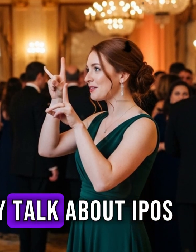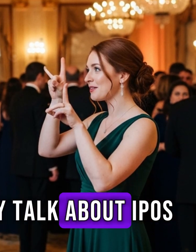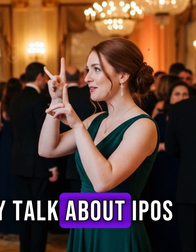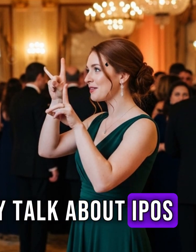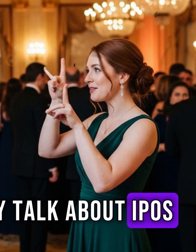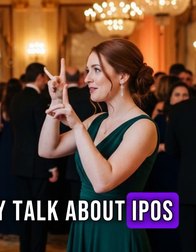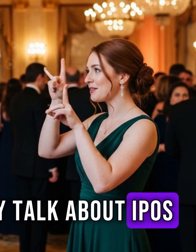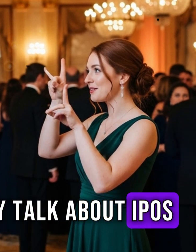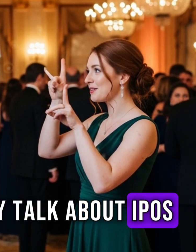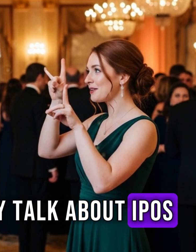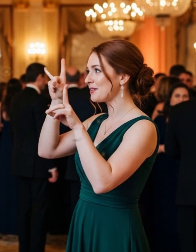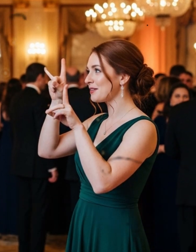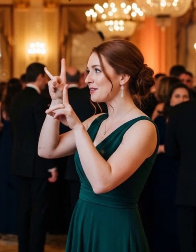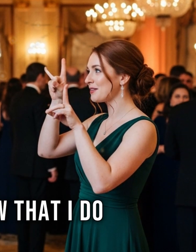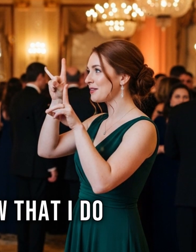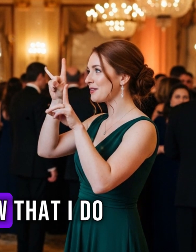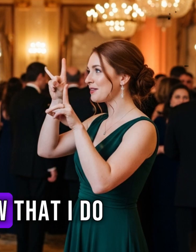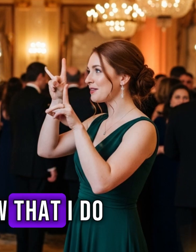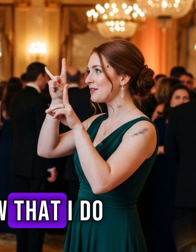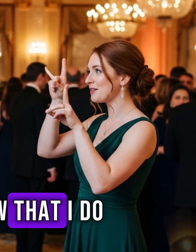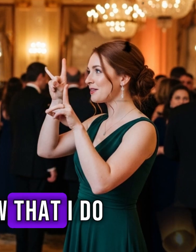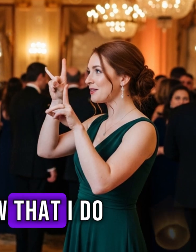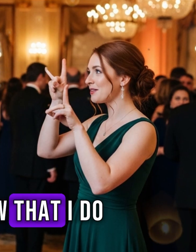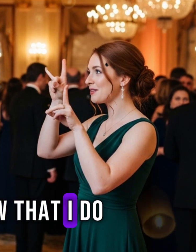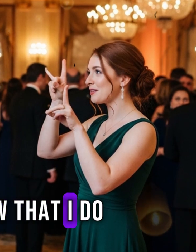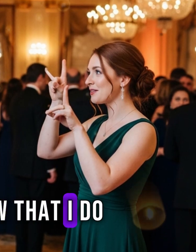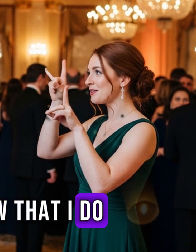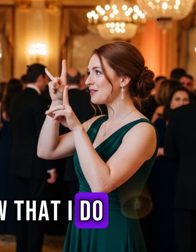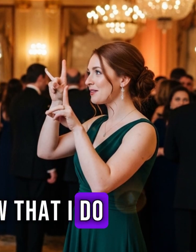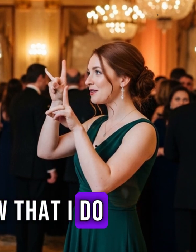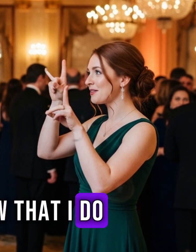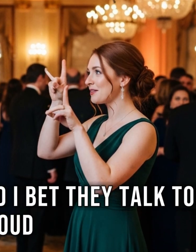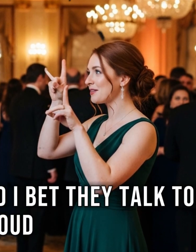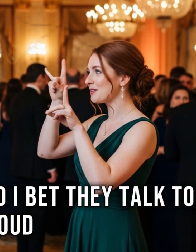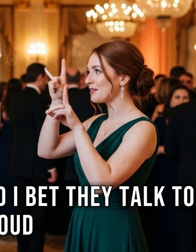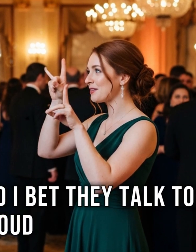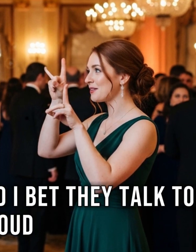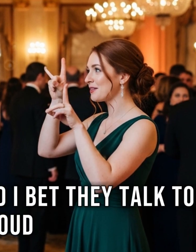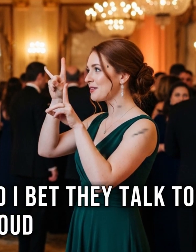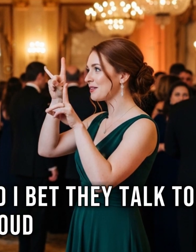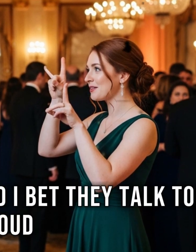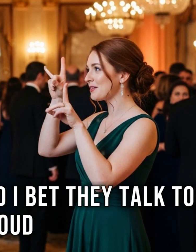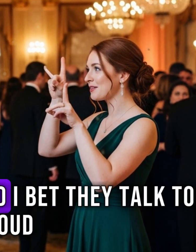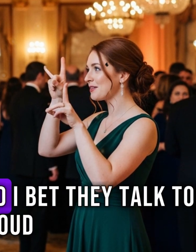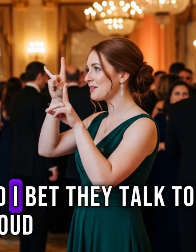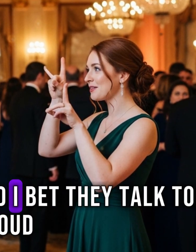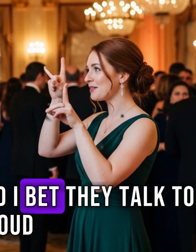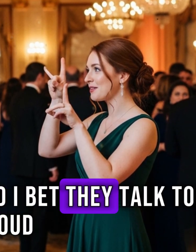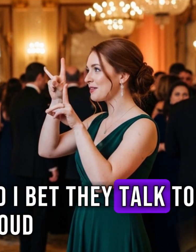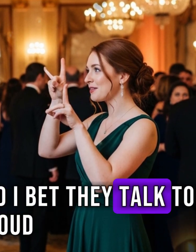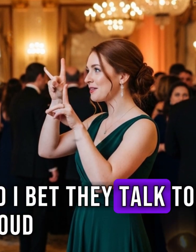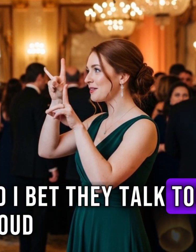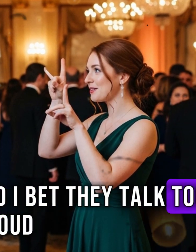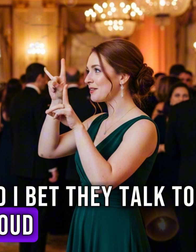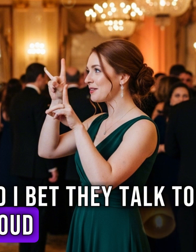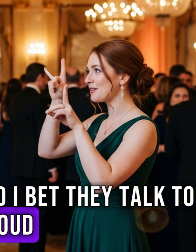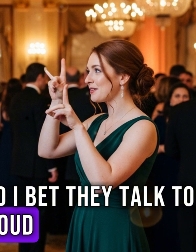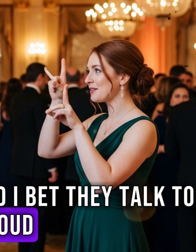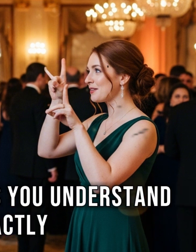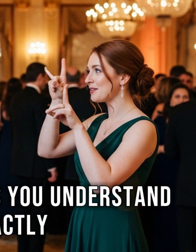about IPOs. You know that?" "I do," Elara chuckled. "And I bet they talk too loud, as if